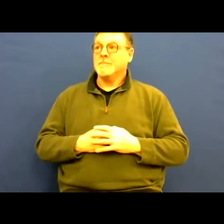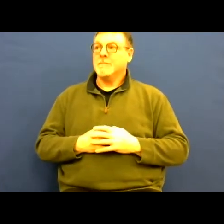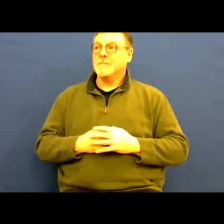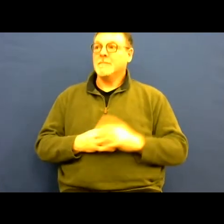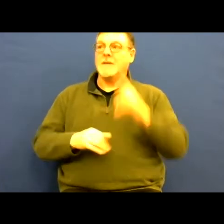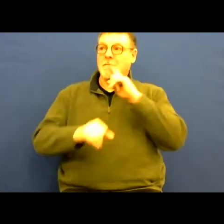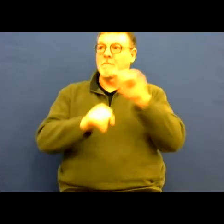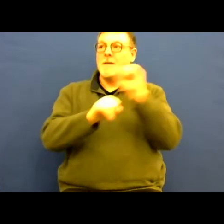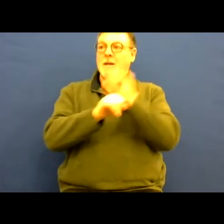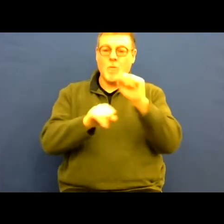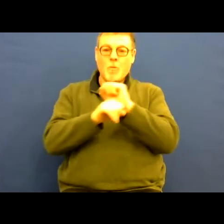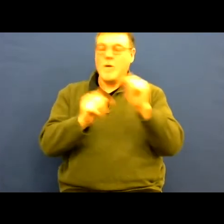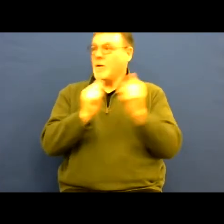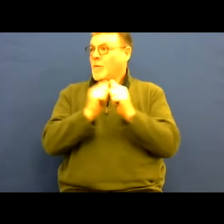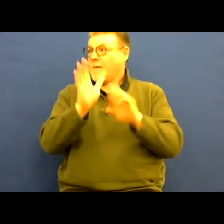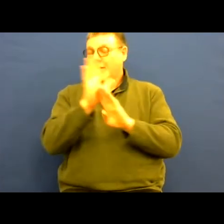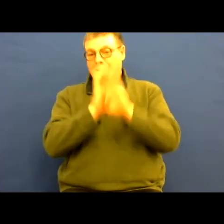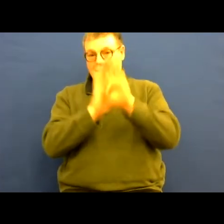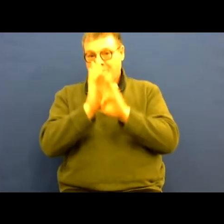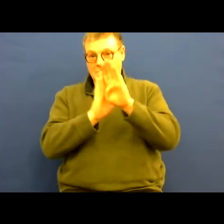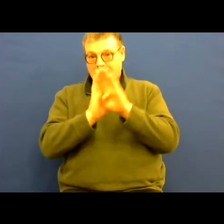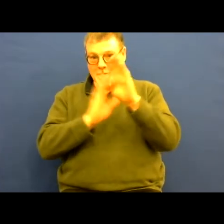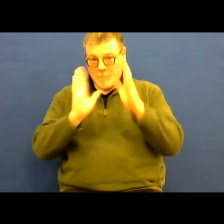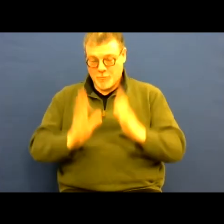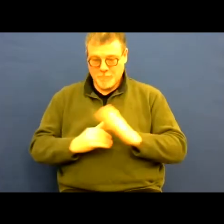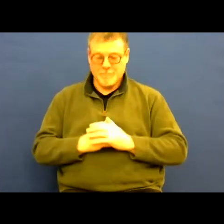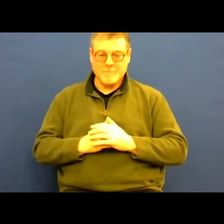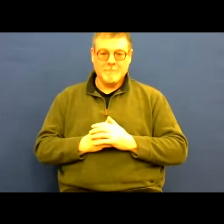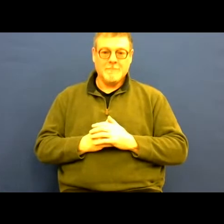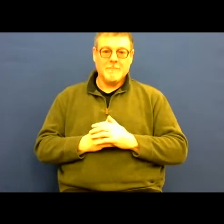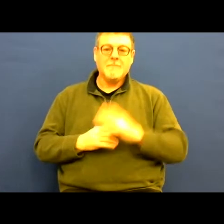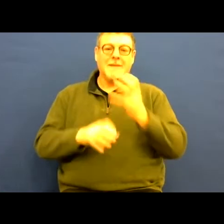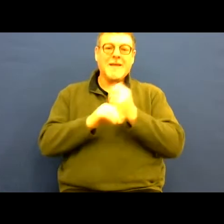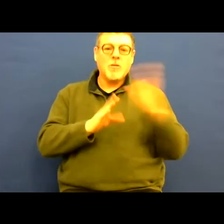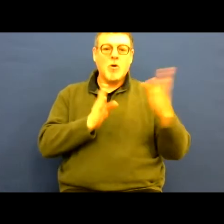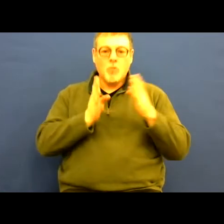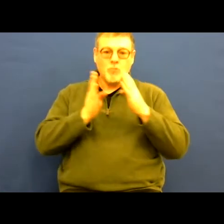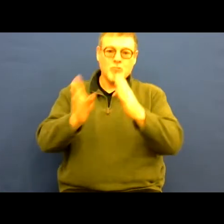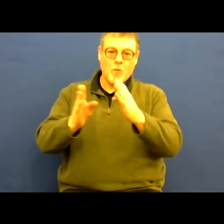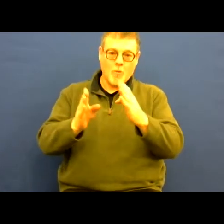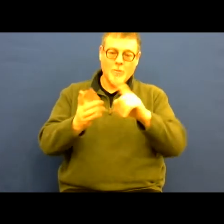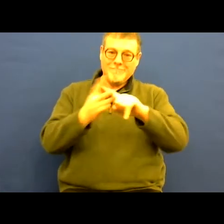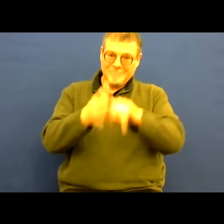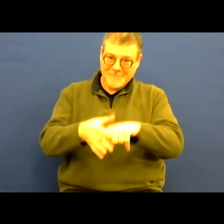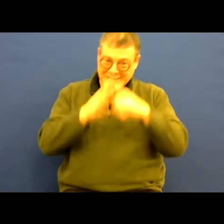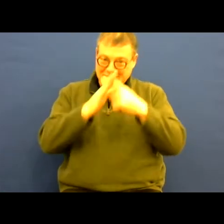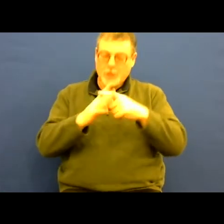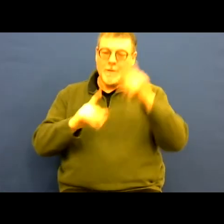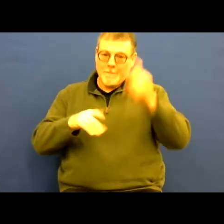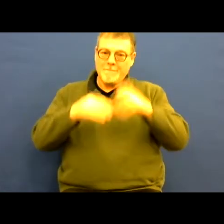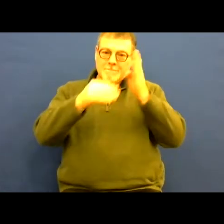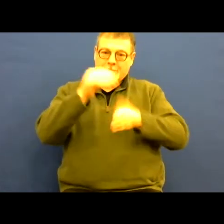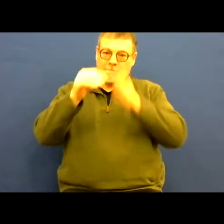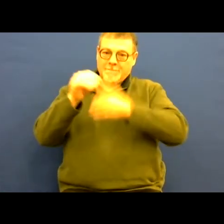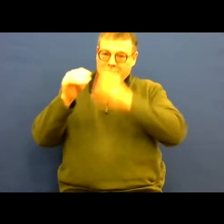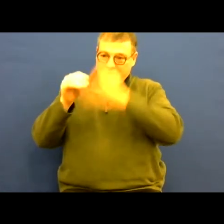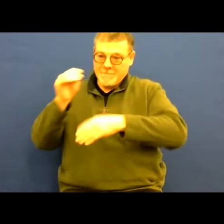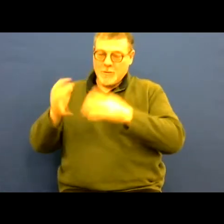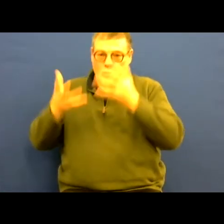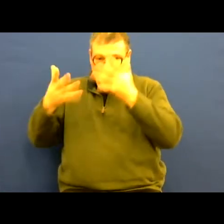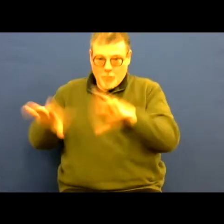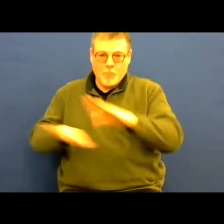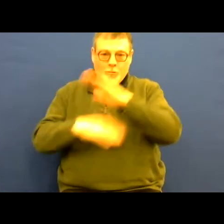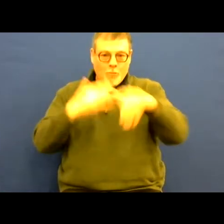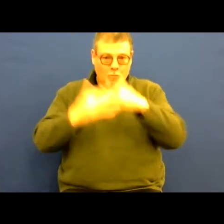we've been working with developers to get their roads dedicated, so they have to finish all their punch list items, get all